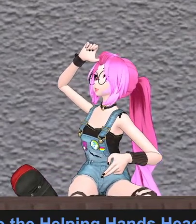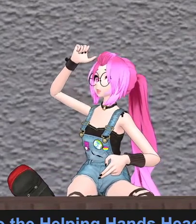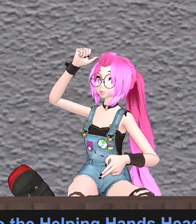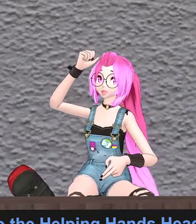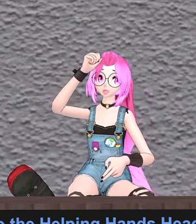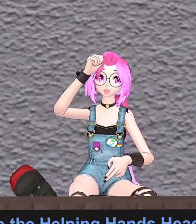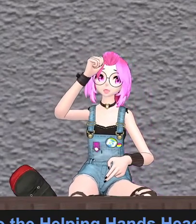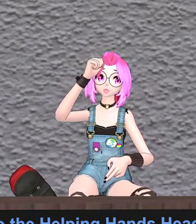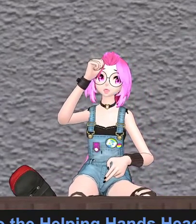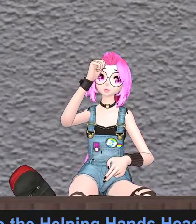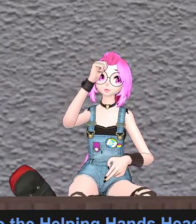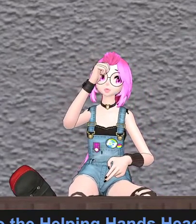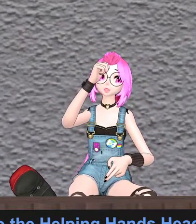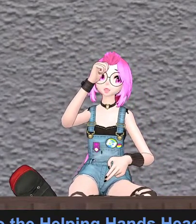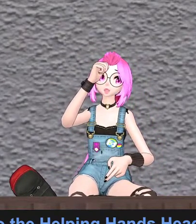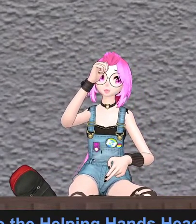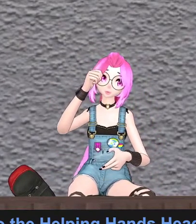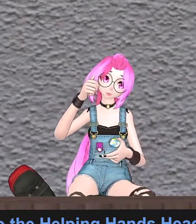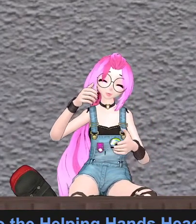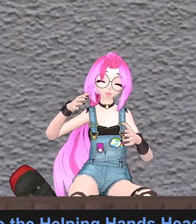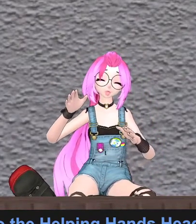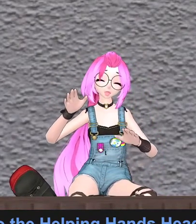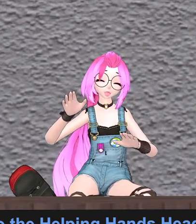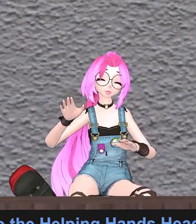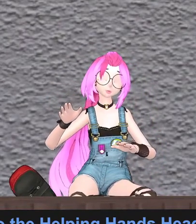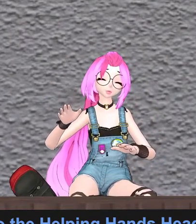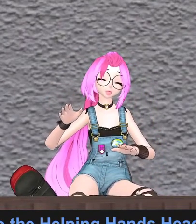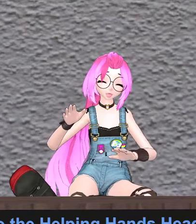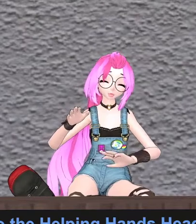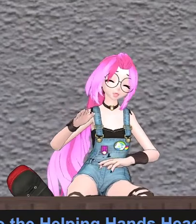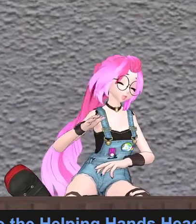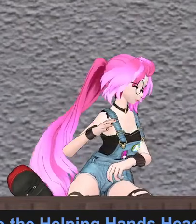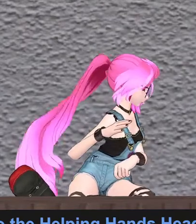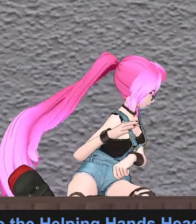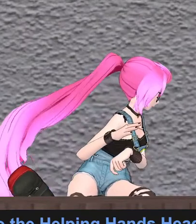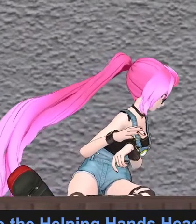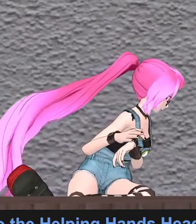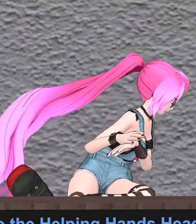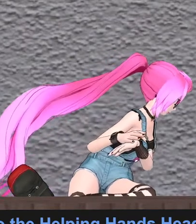little bit, you kind of have to, there you go. It's a little iffy in VR.